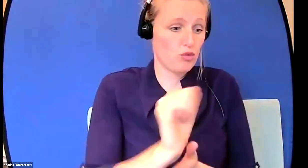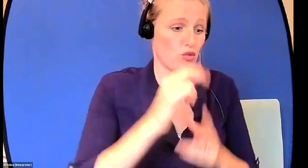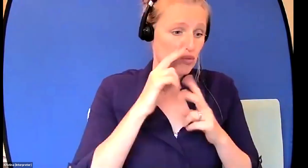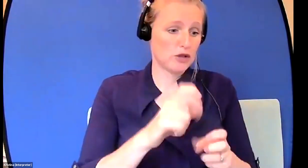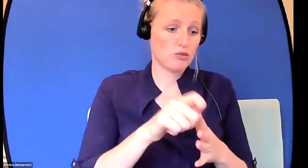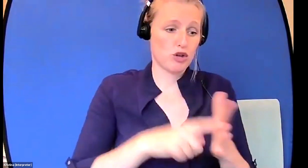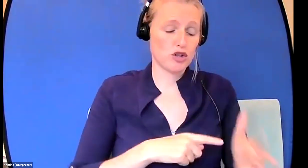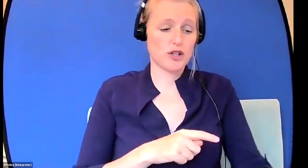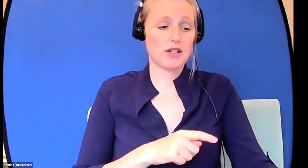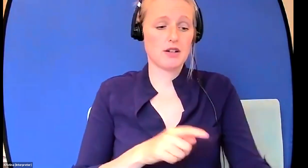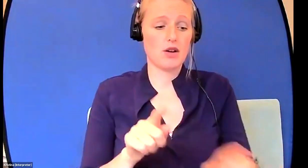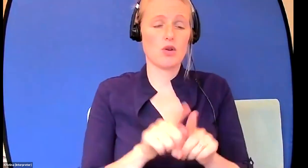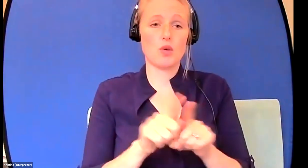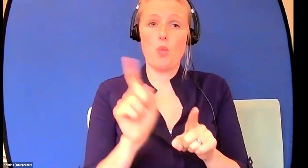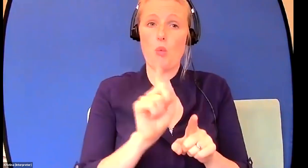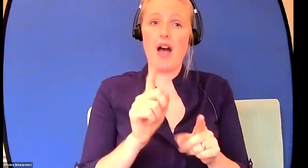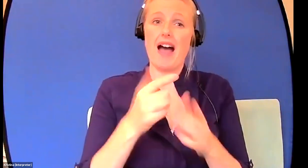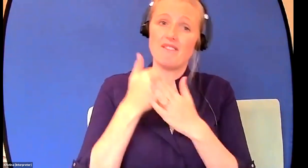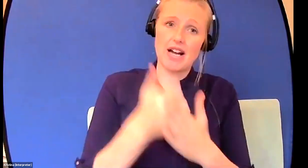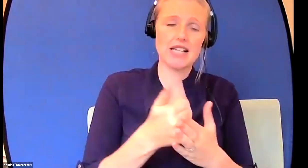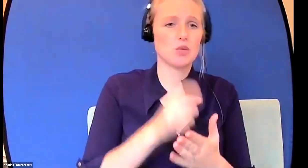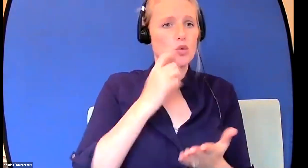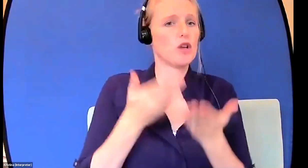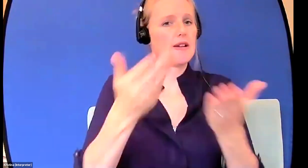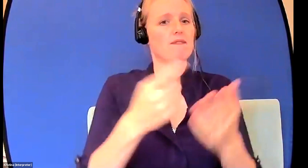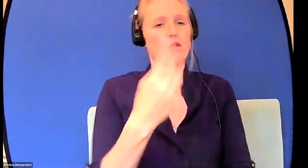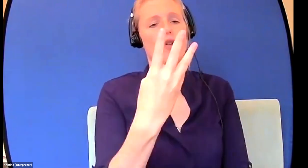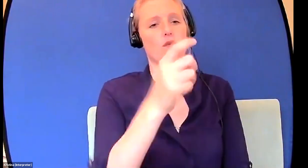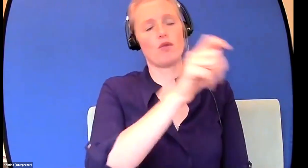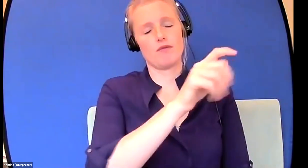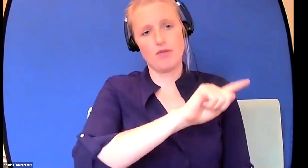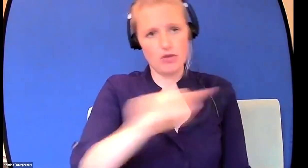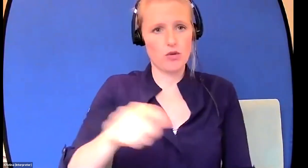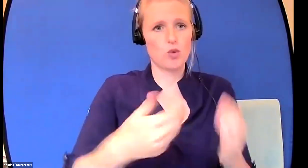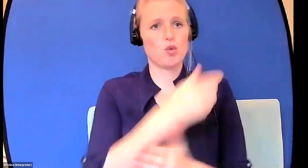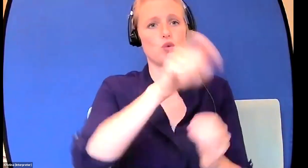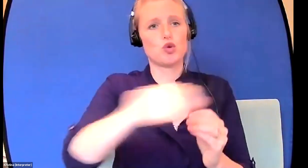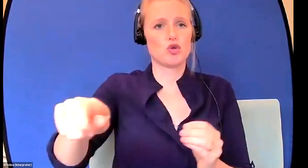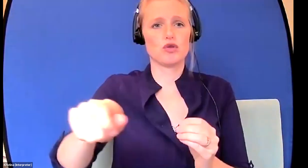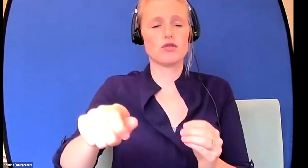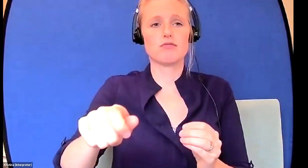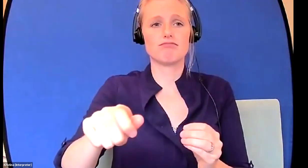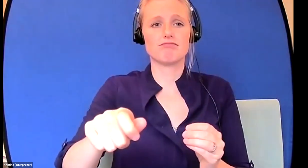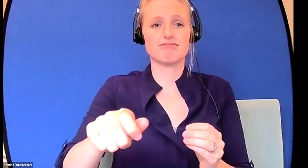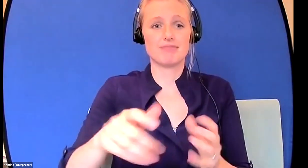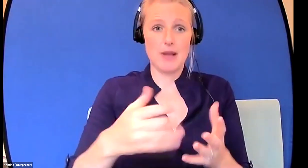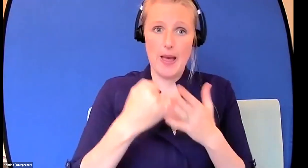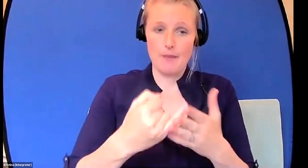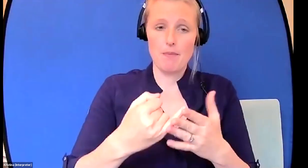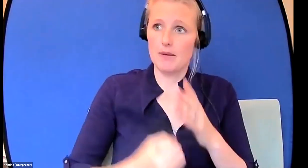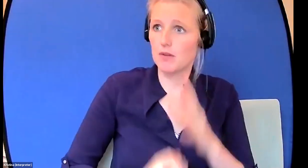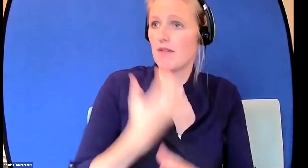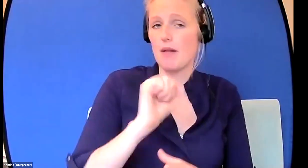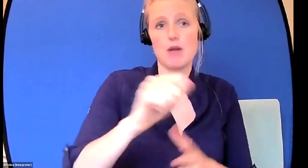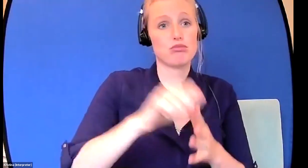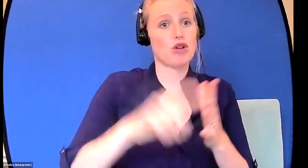project, and what piece of advice will you give to new students that are challenged to develop their new